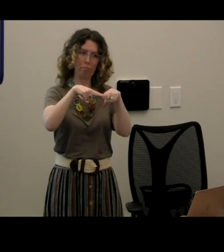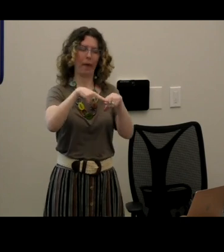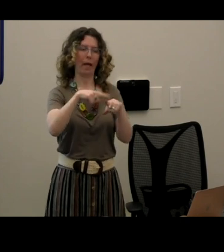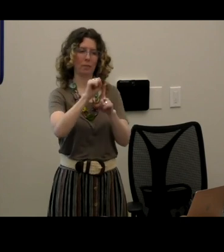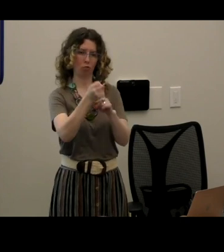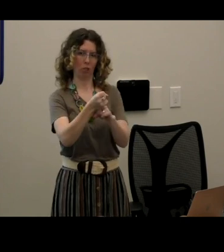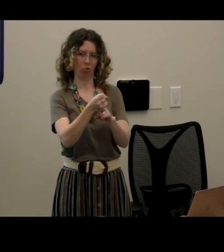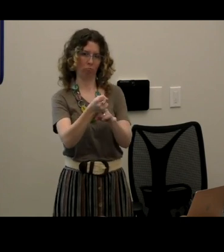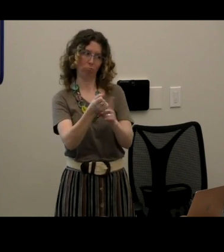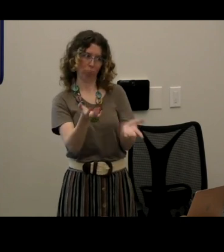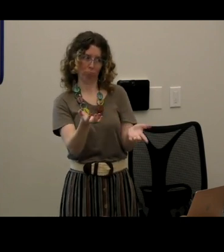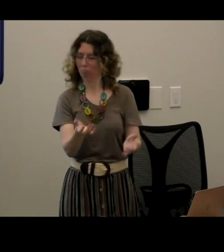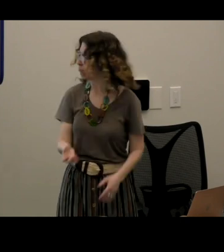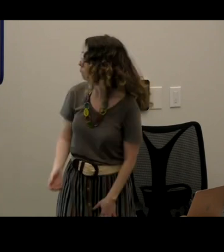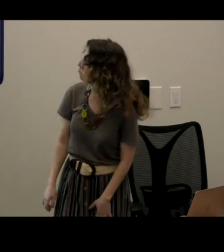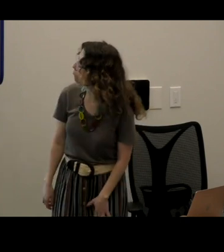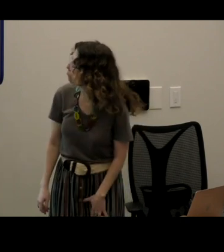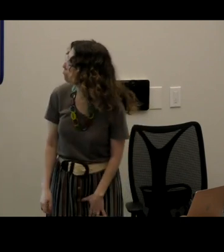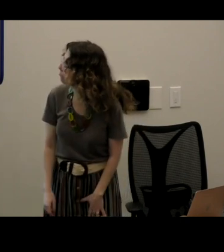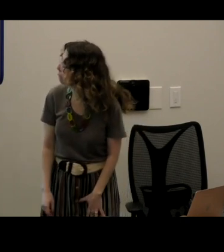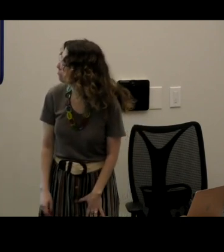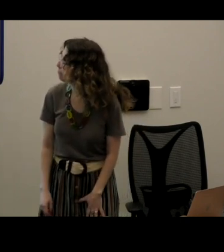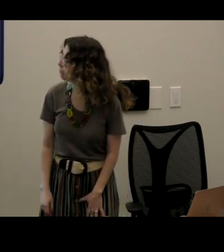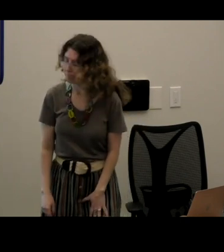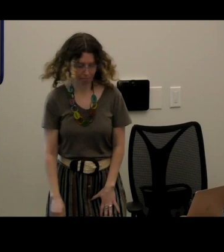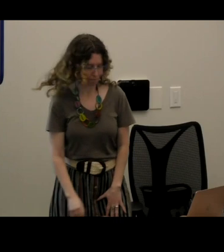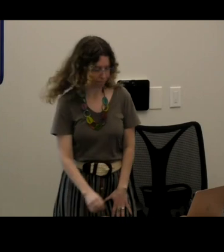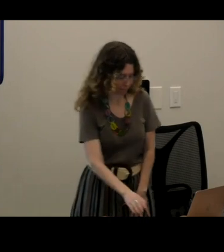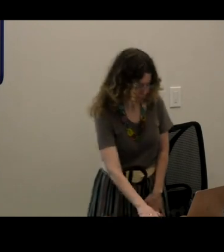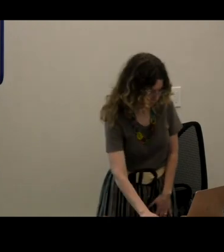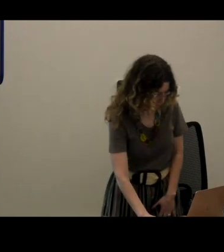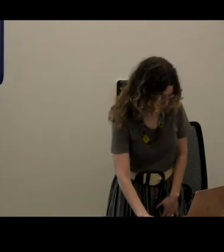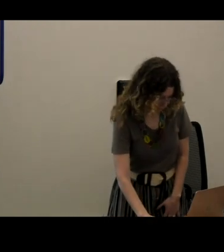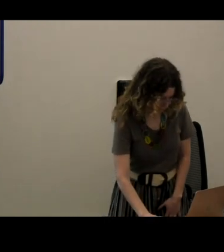sign language versus the white sign language, depending on the situation.